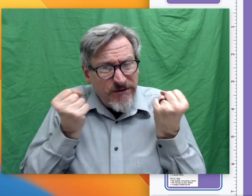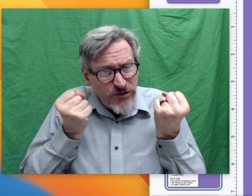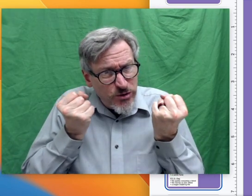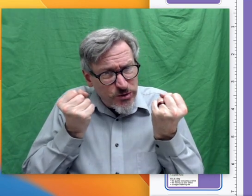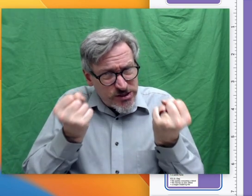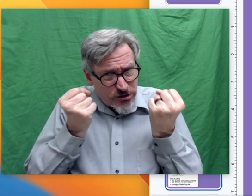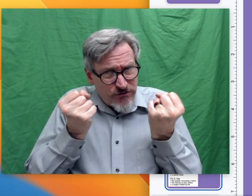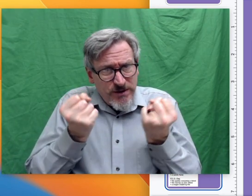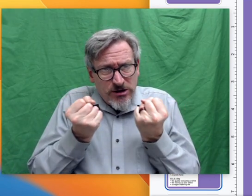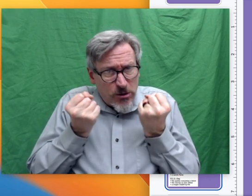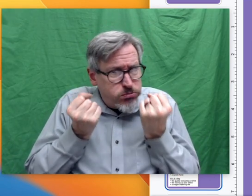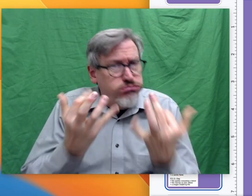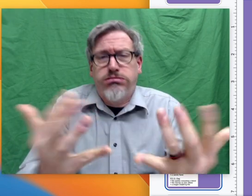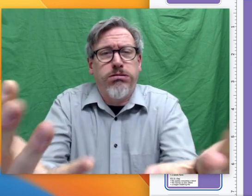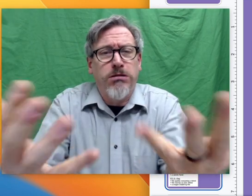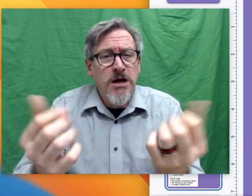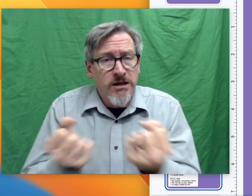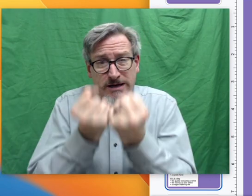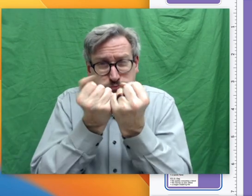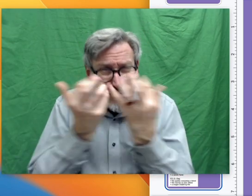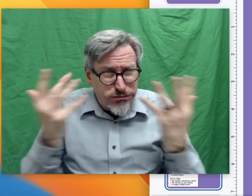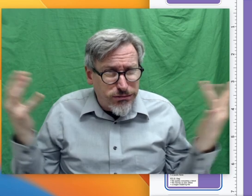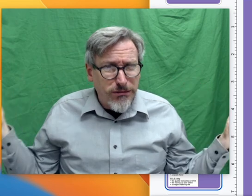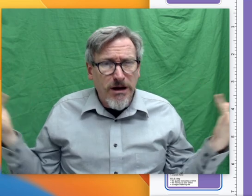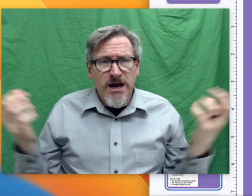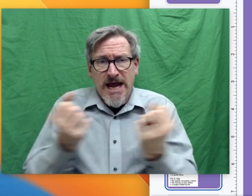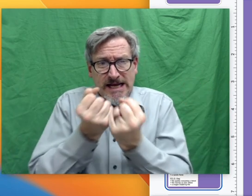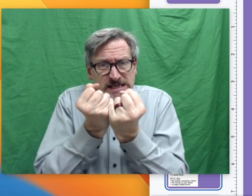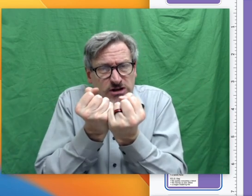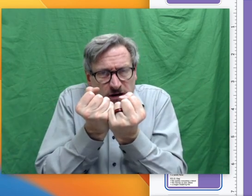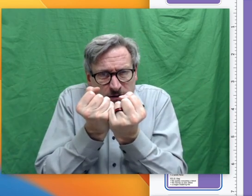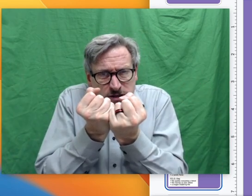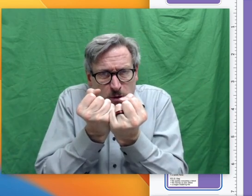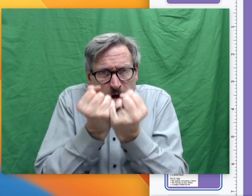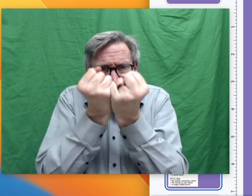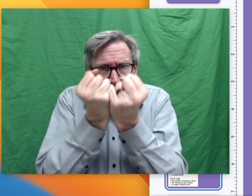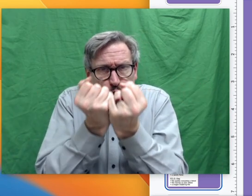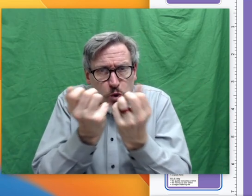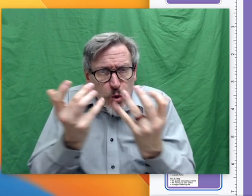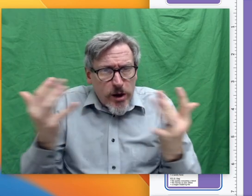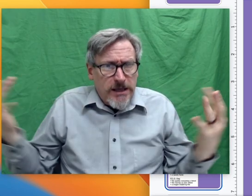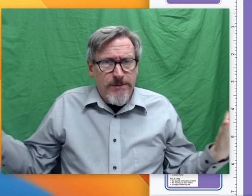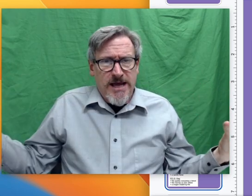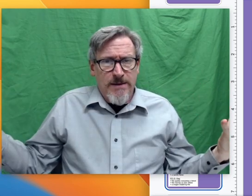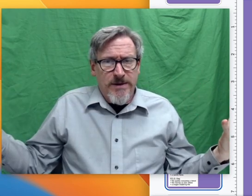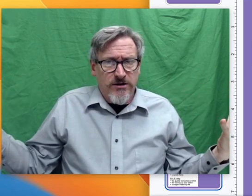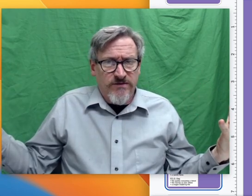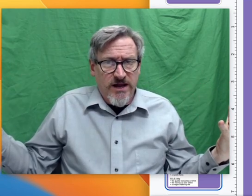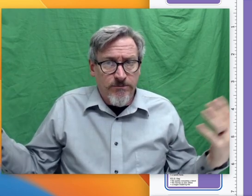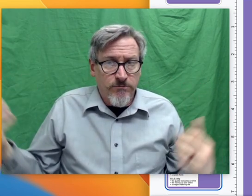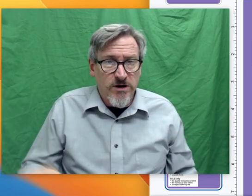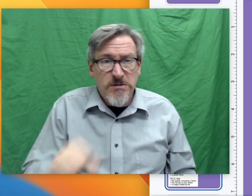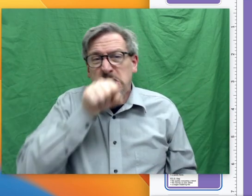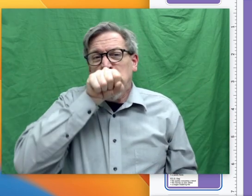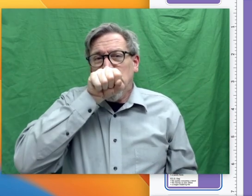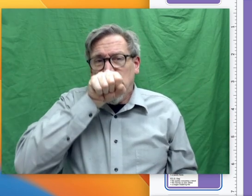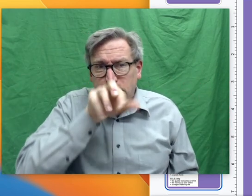If you do start from here and go like, it started out small and then quickly became a bigger flame,